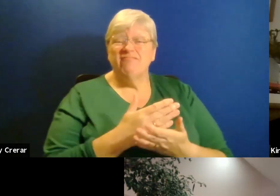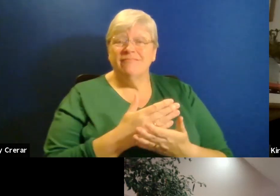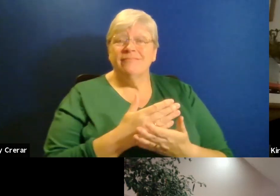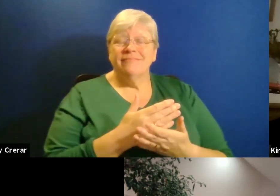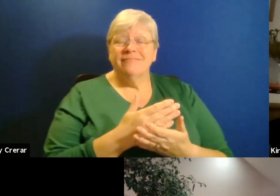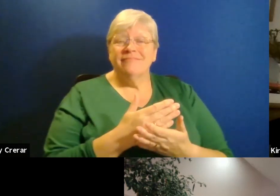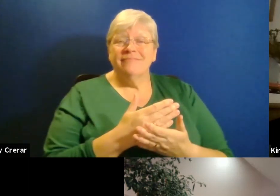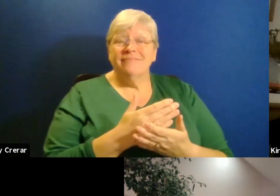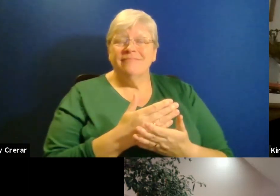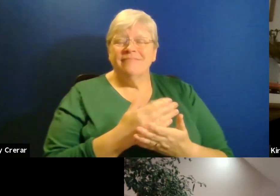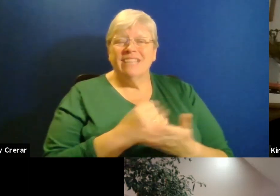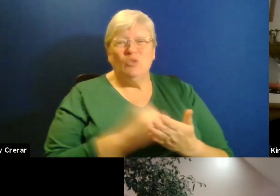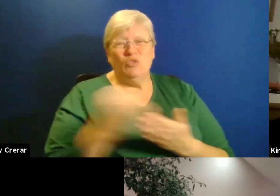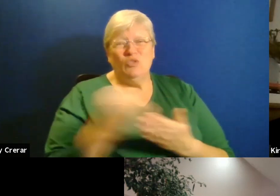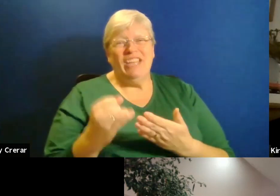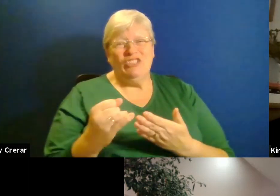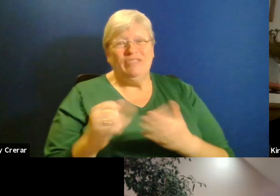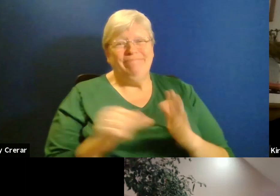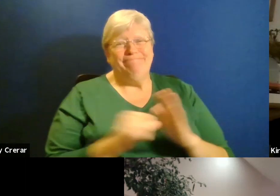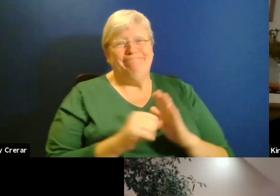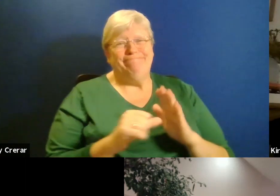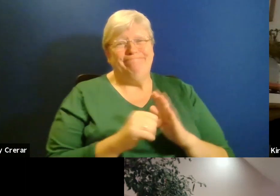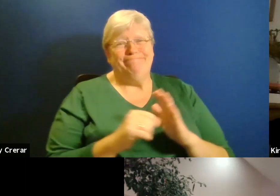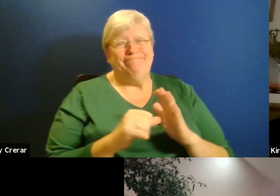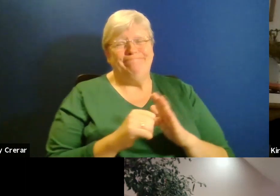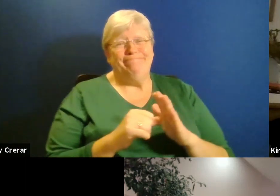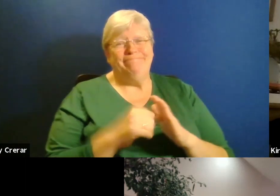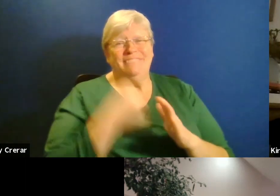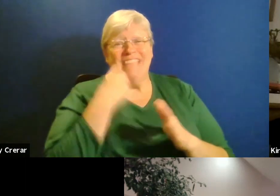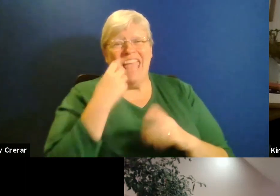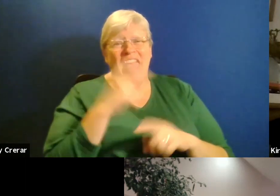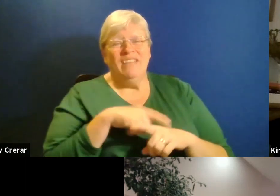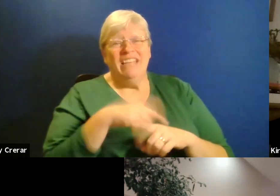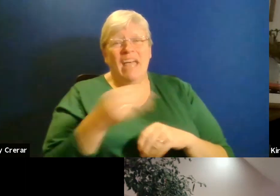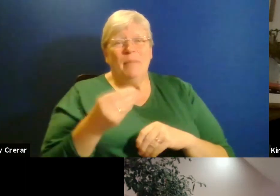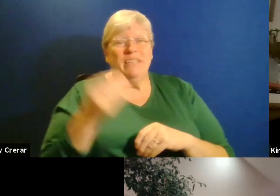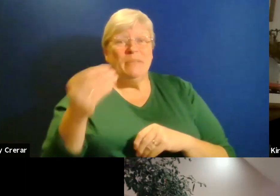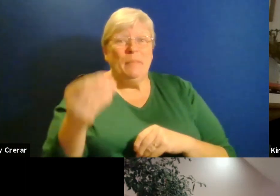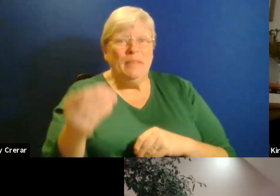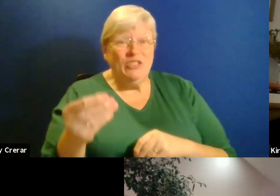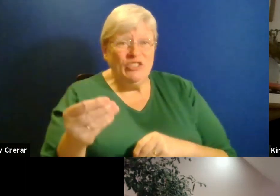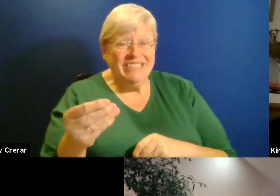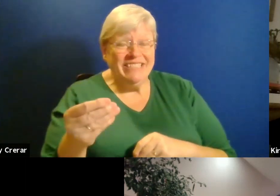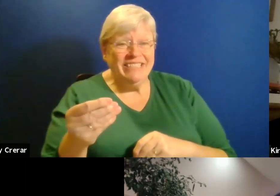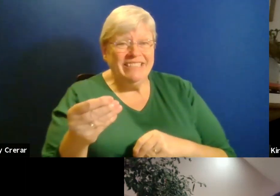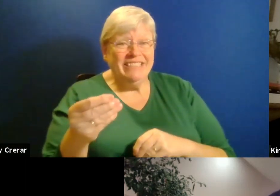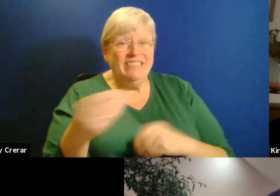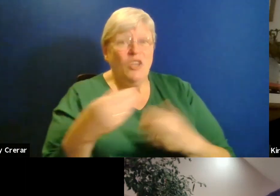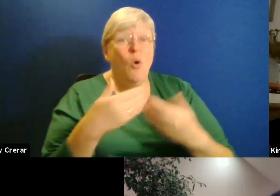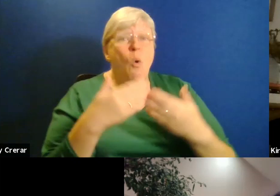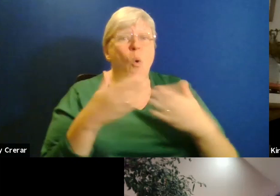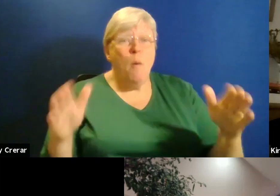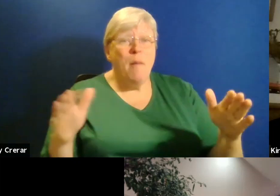It's getting rejections, which is hard. So I think every time a submission is made, you're opening yourself up